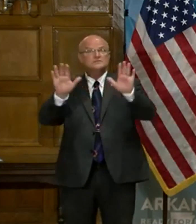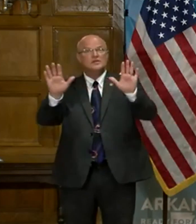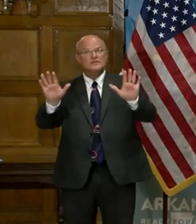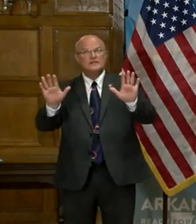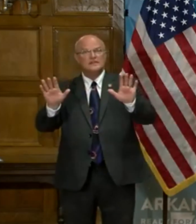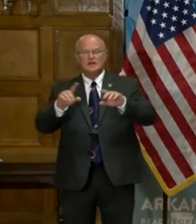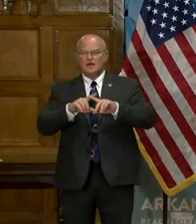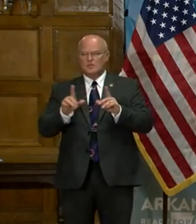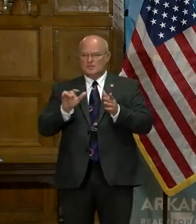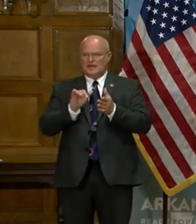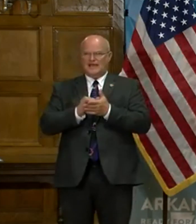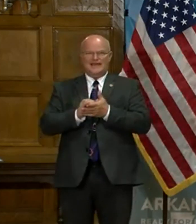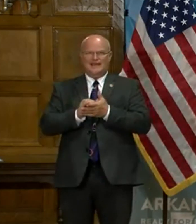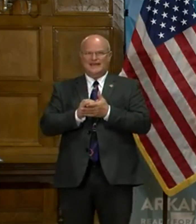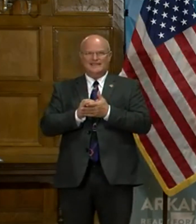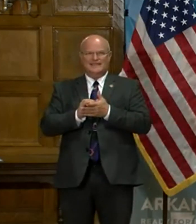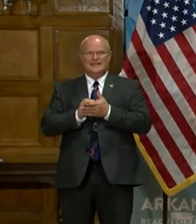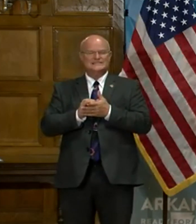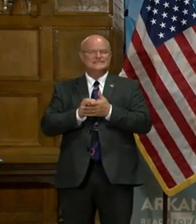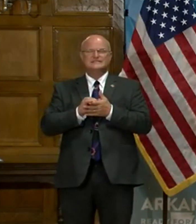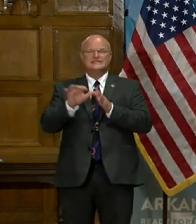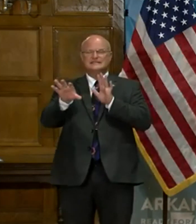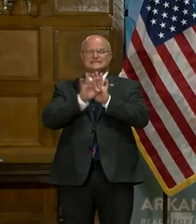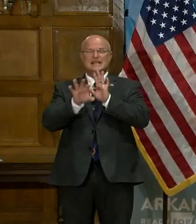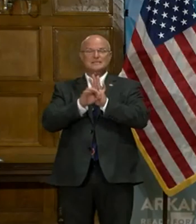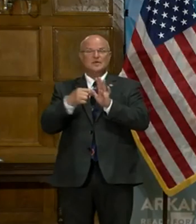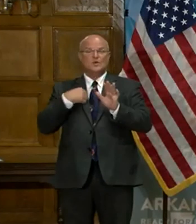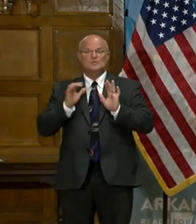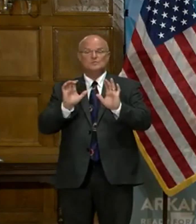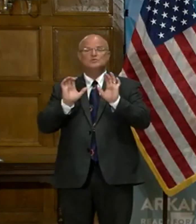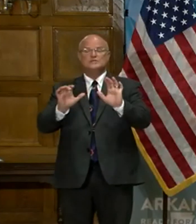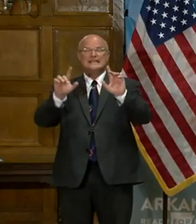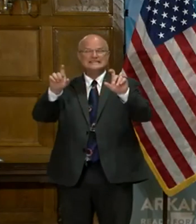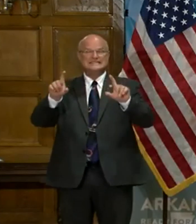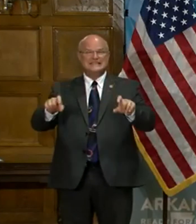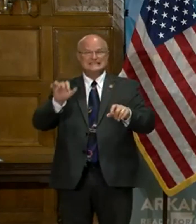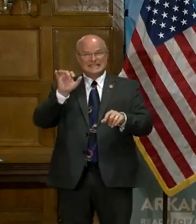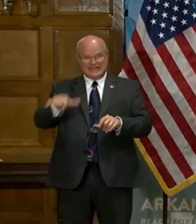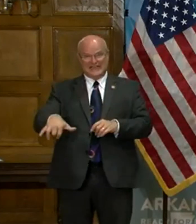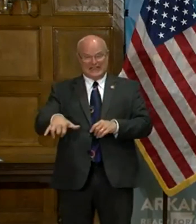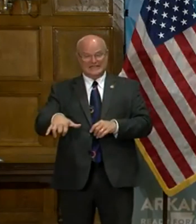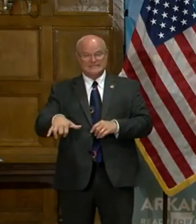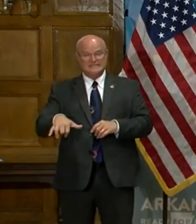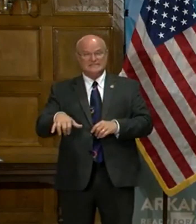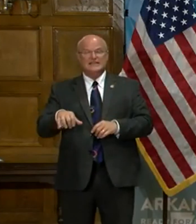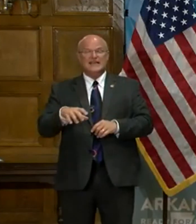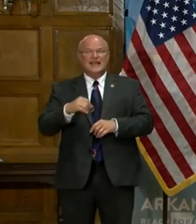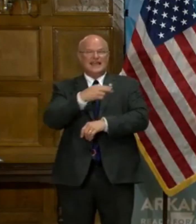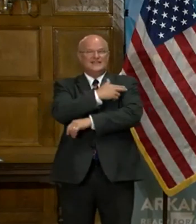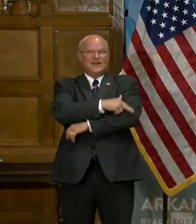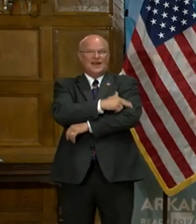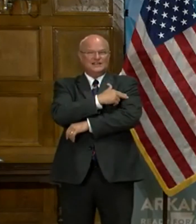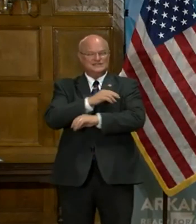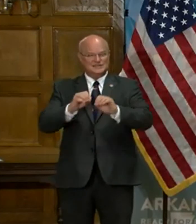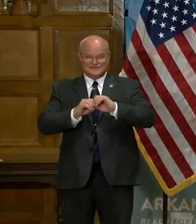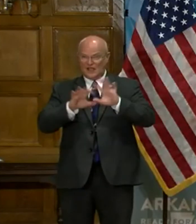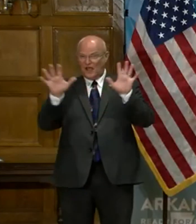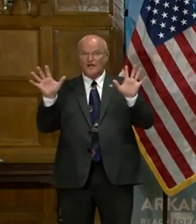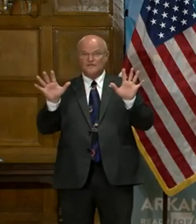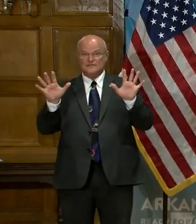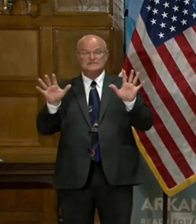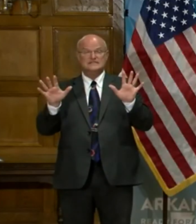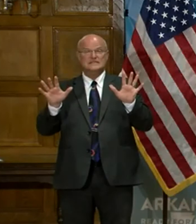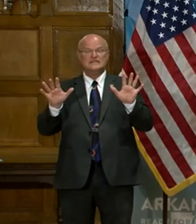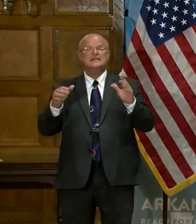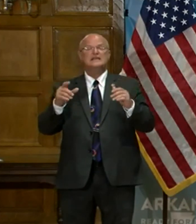terrific. But that is just a random sampling that we're pushing out testing to that extent. And the hospitals obviously,